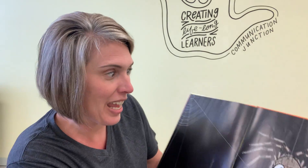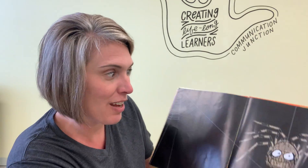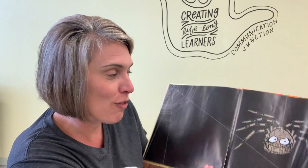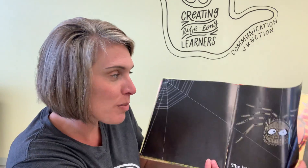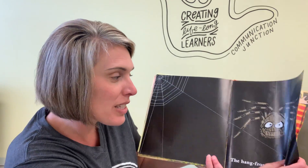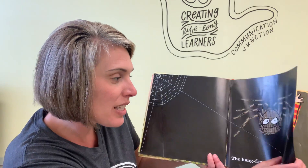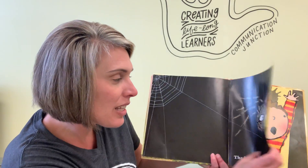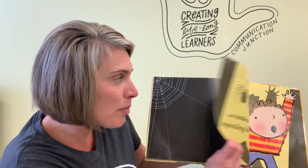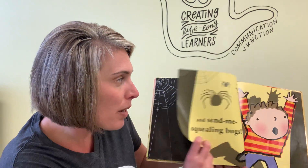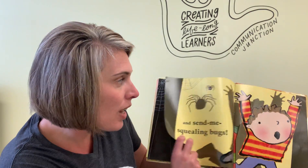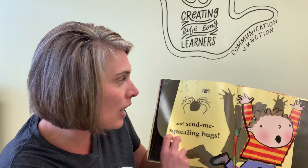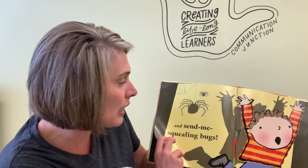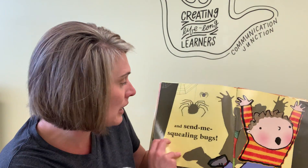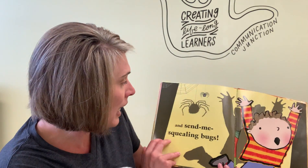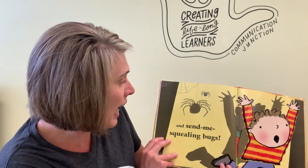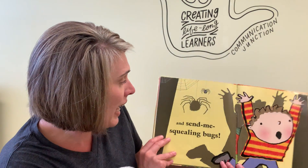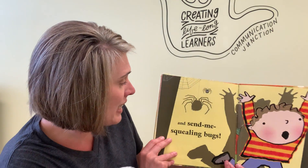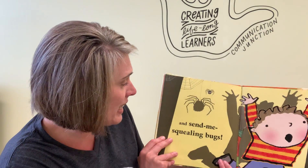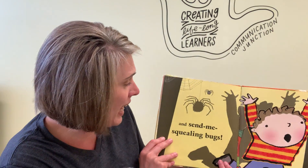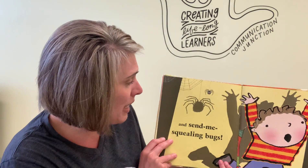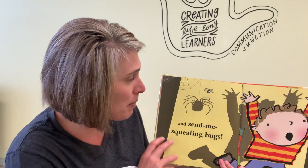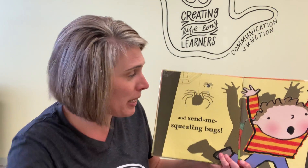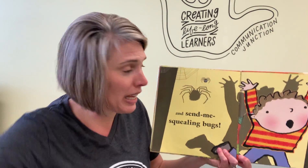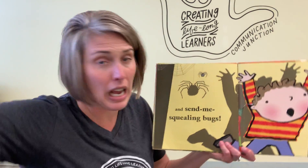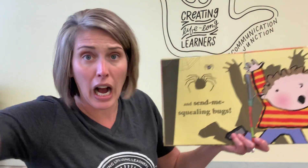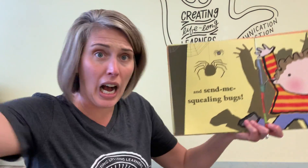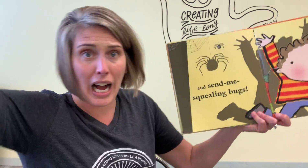Hang from the ceiling bugs and send me